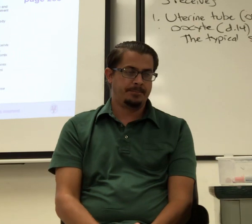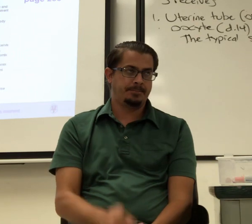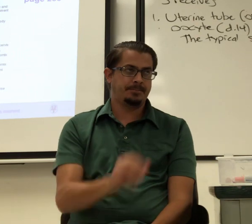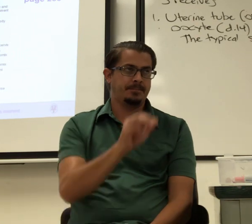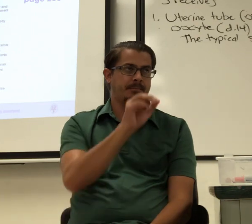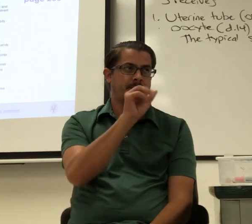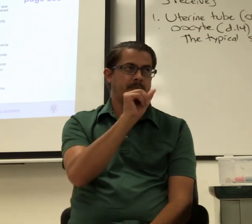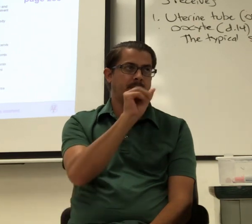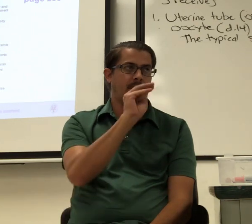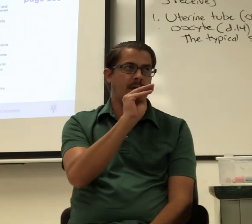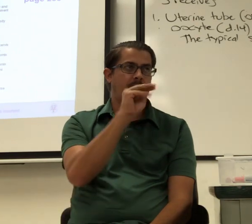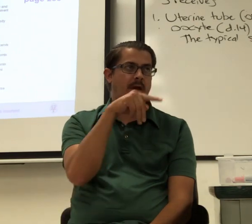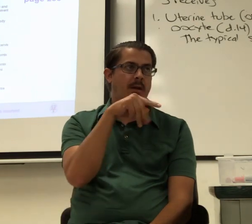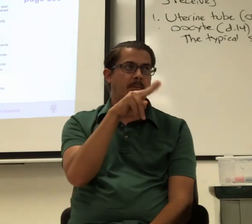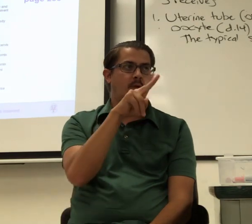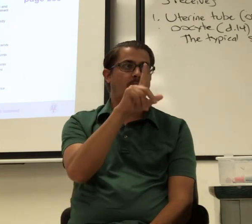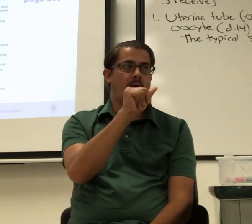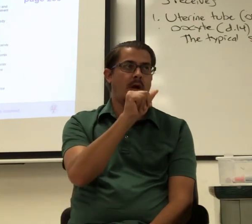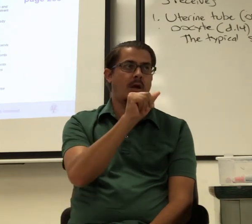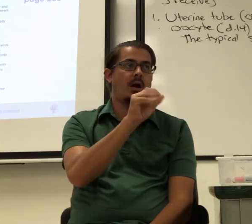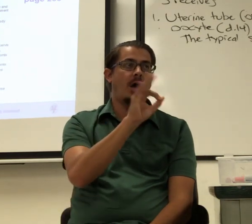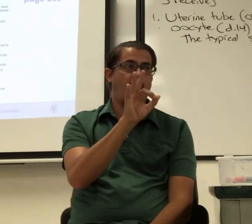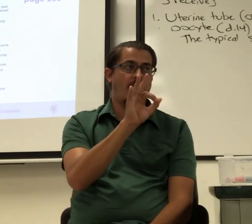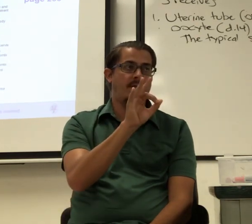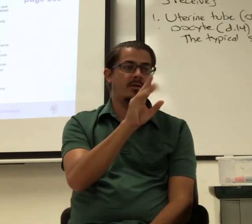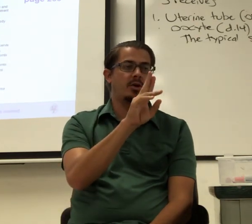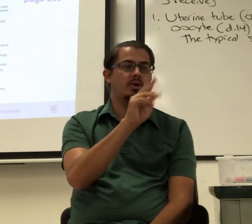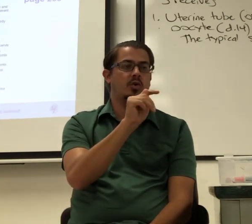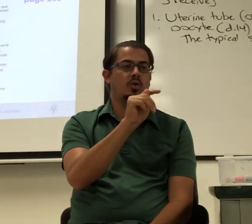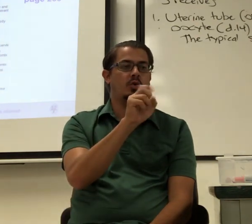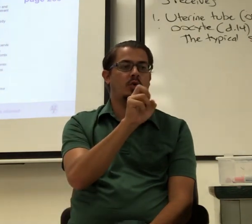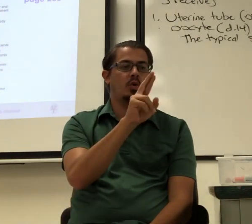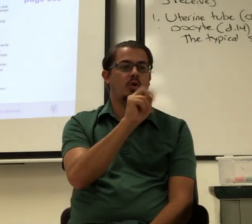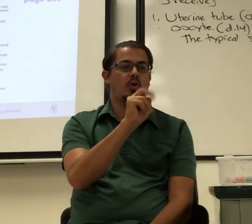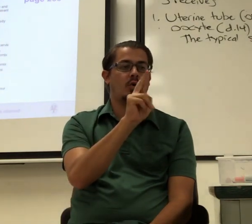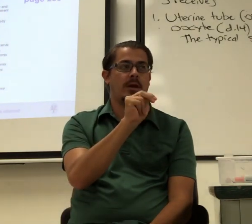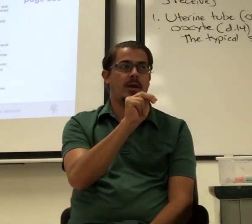ampulla of uterine tube.